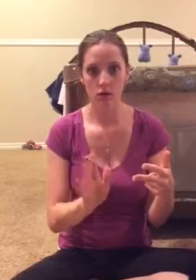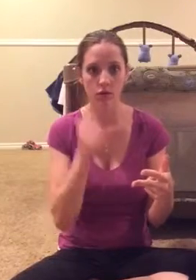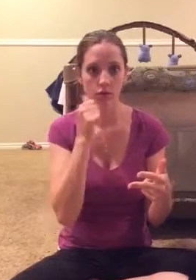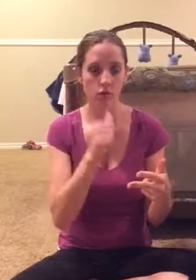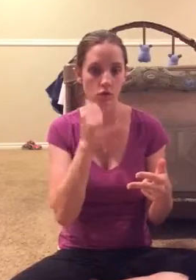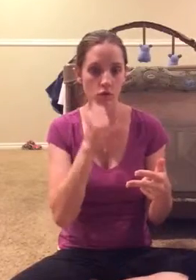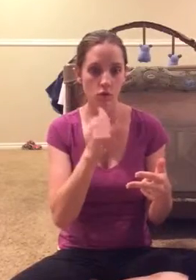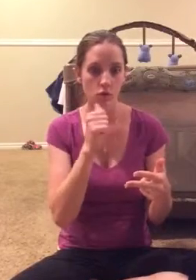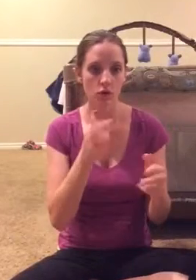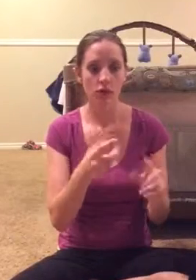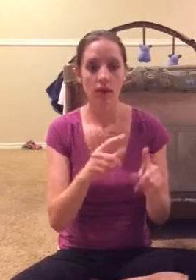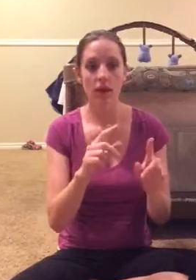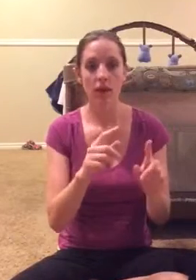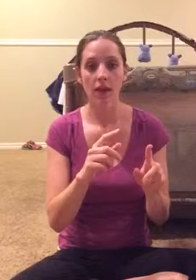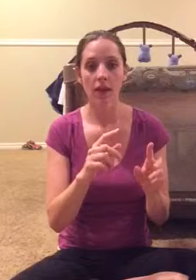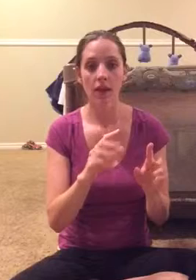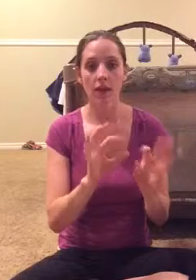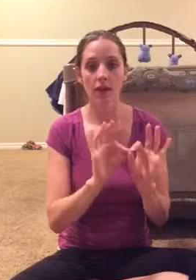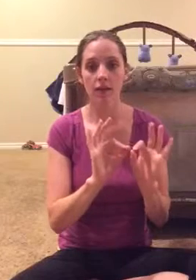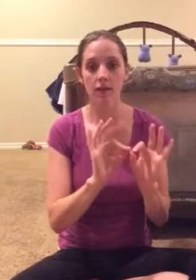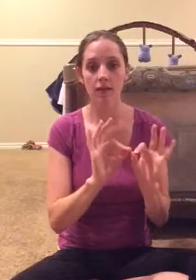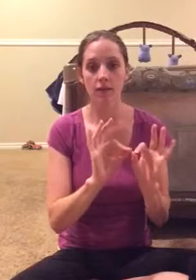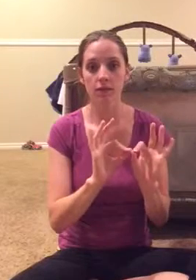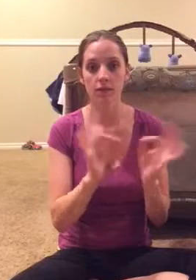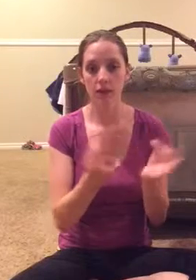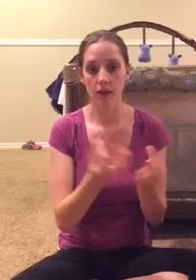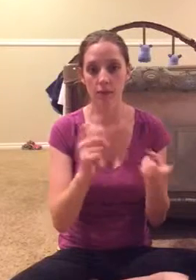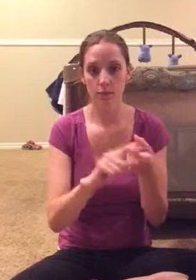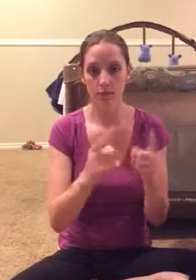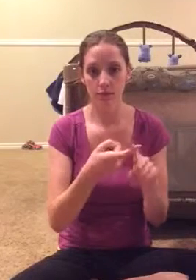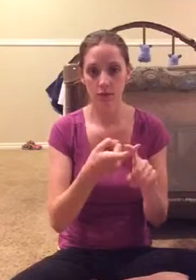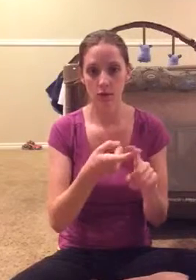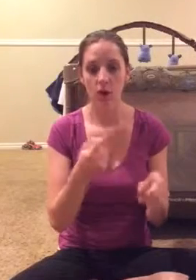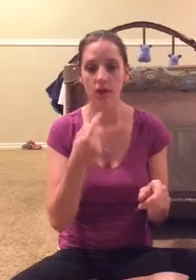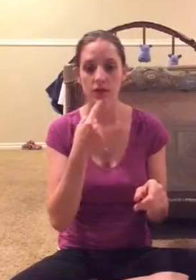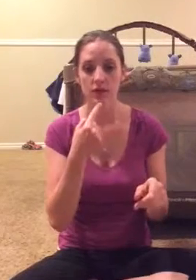Allen, who also taught all but one of the girls in grade school.